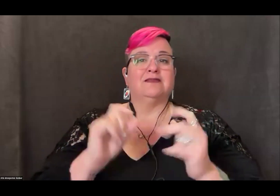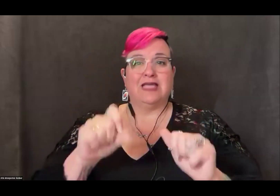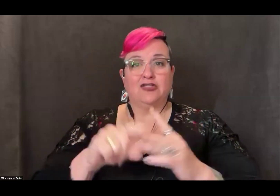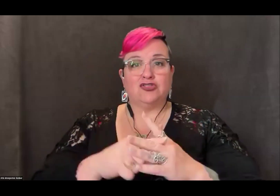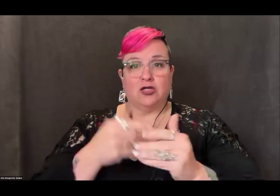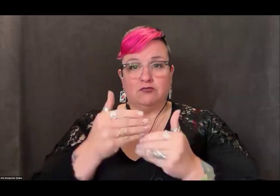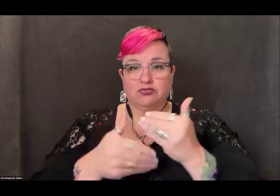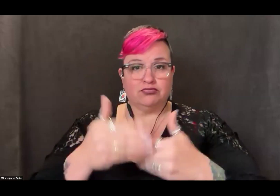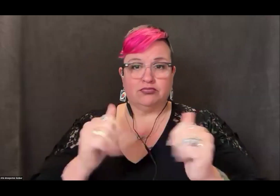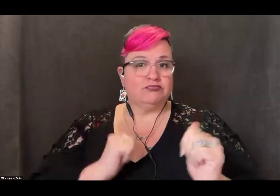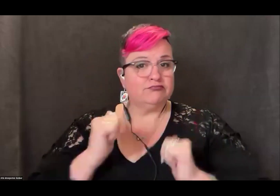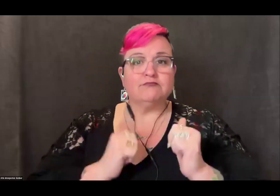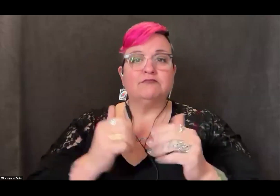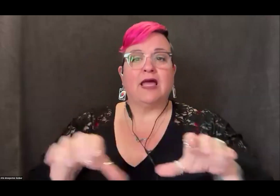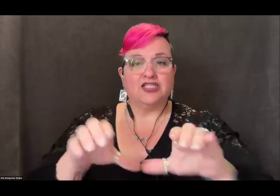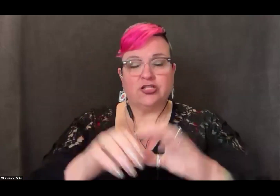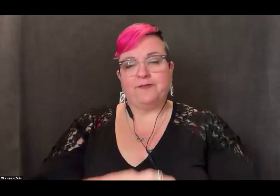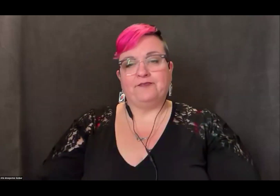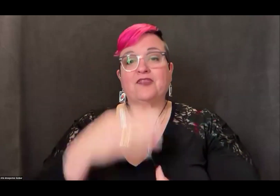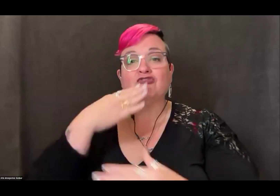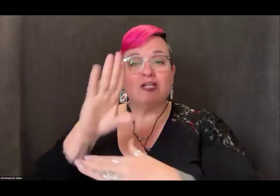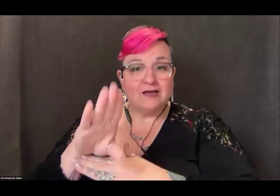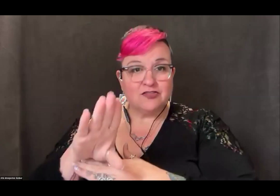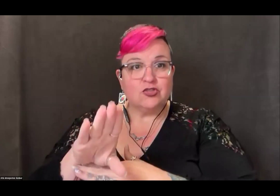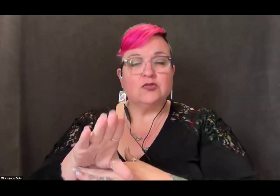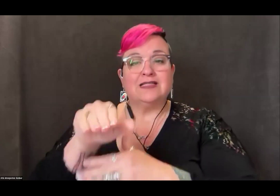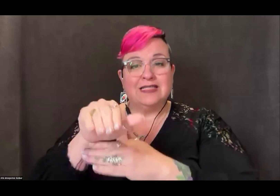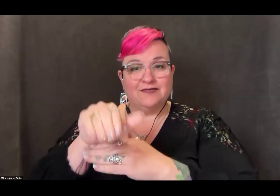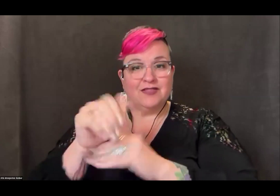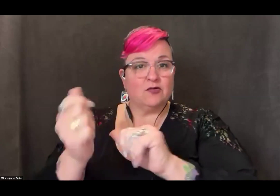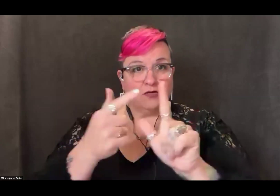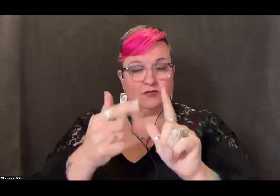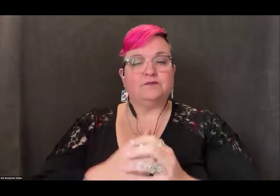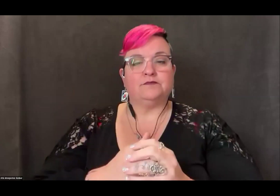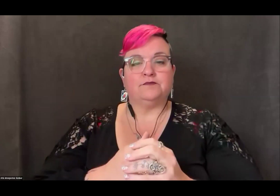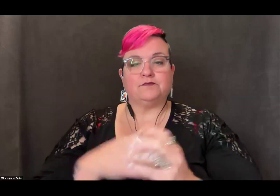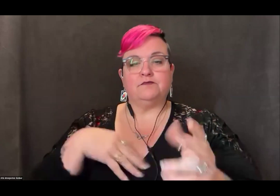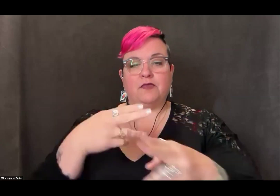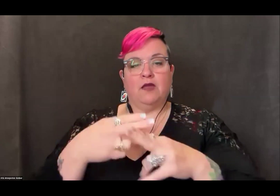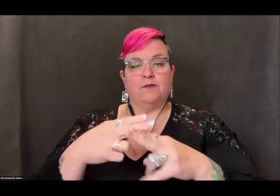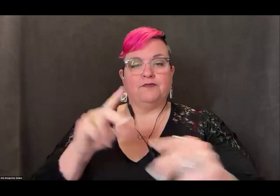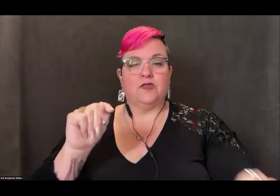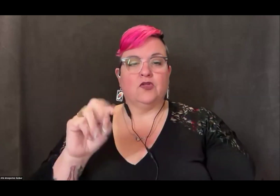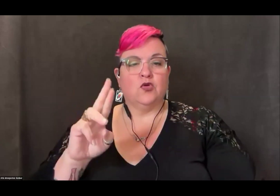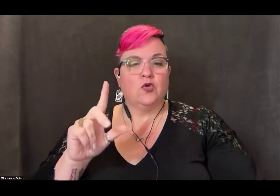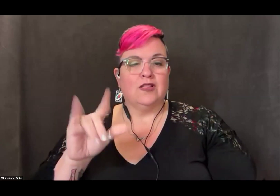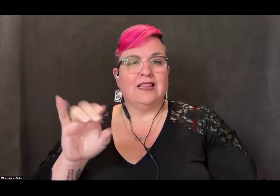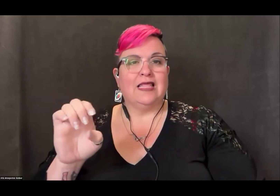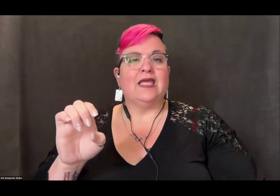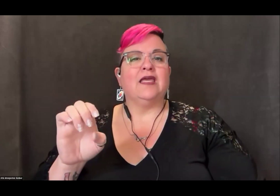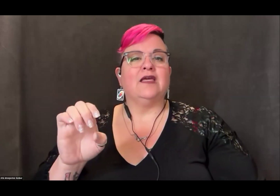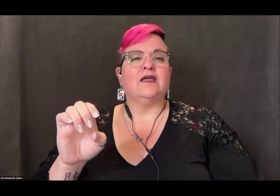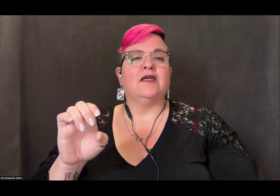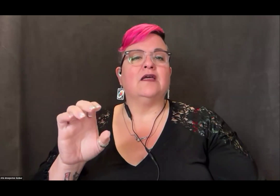action. Good afternoon, evening, everyone. My name is Tuli Lomax,